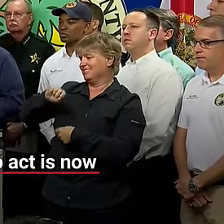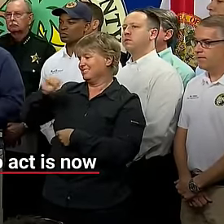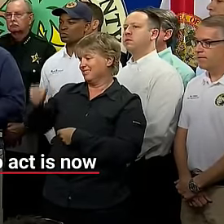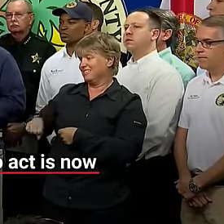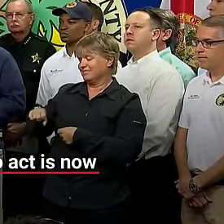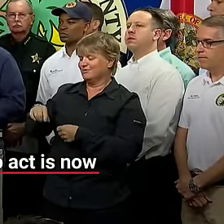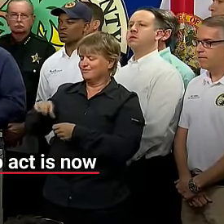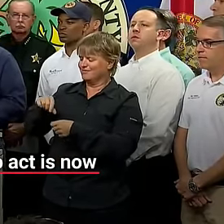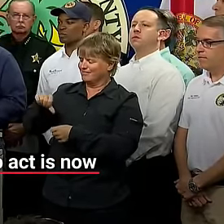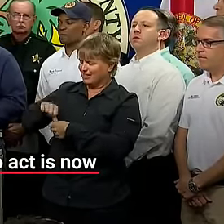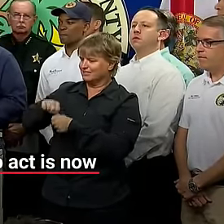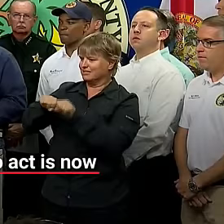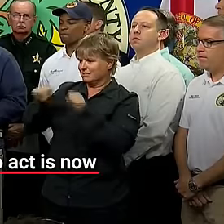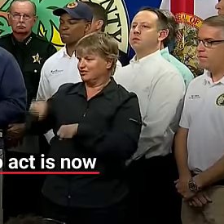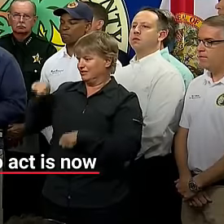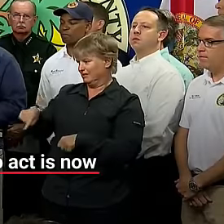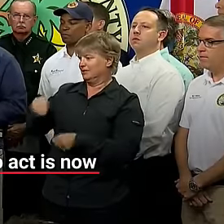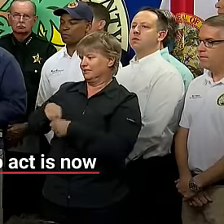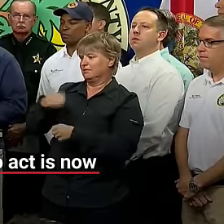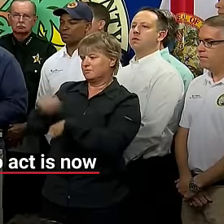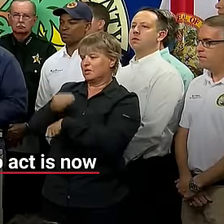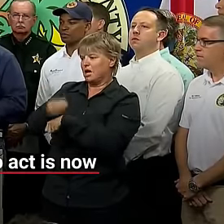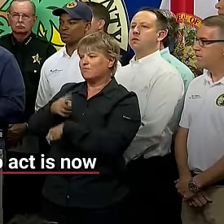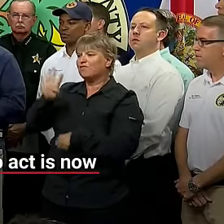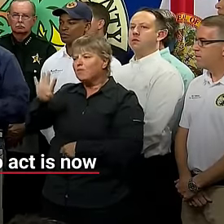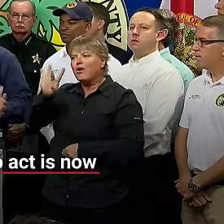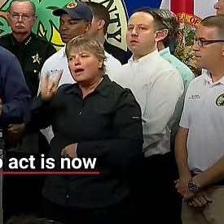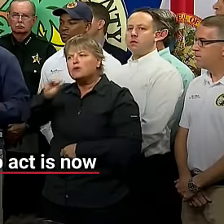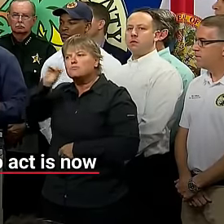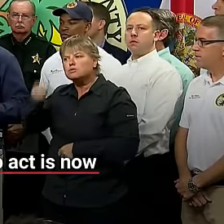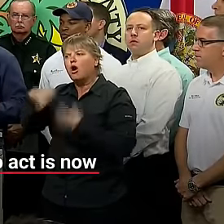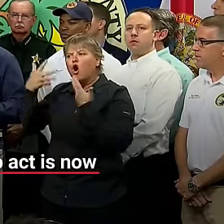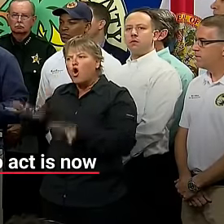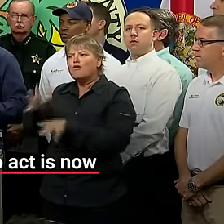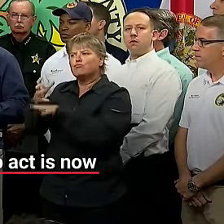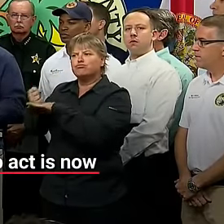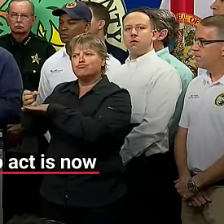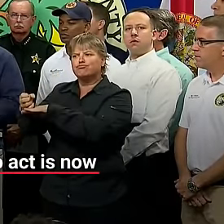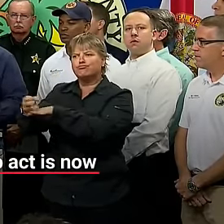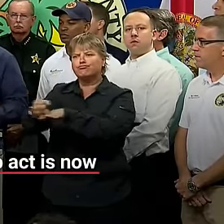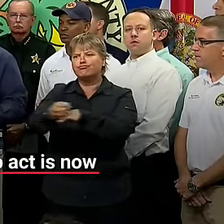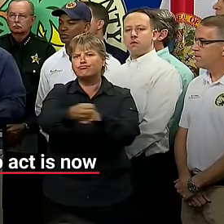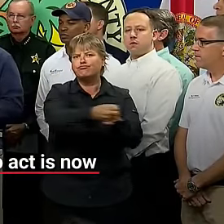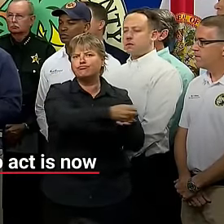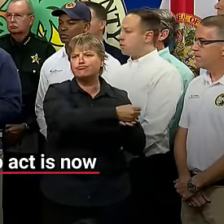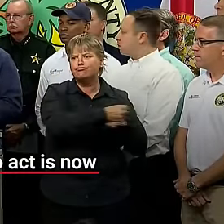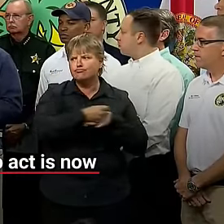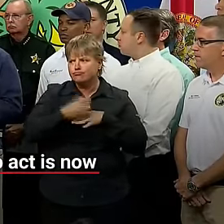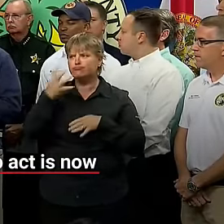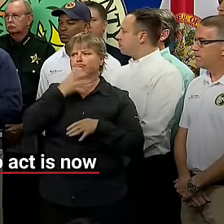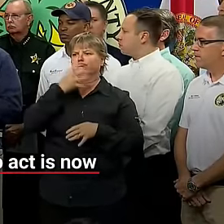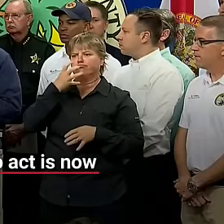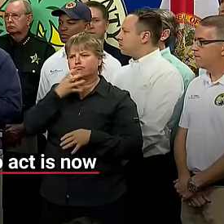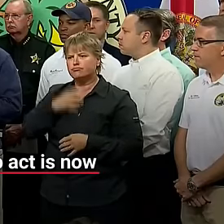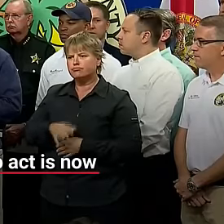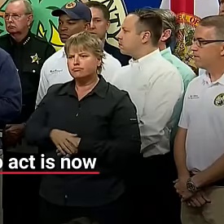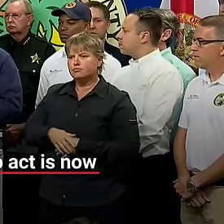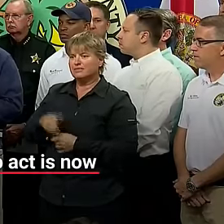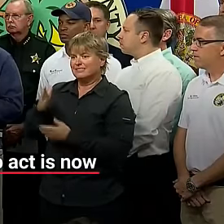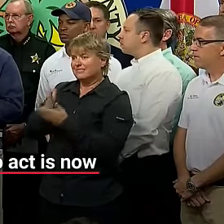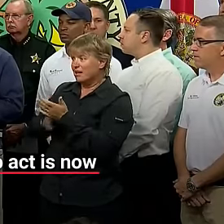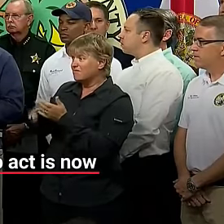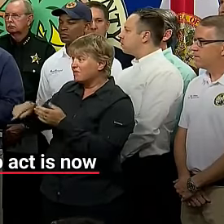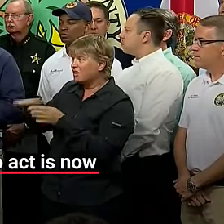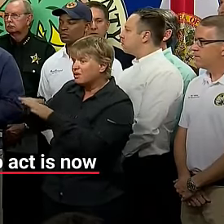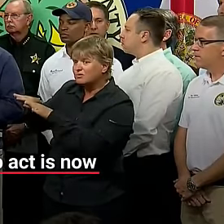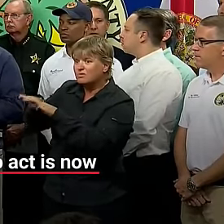assets that are being brought in to where the storm would be. So to close off all that traffic is probably not the way we want to go right